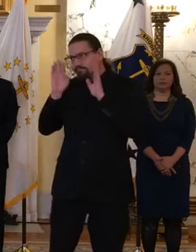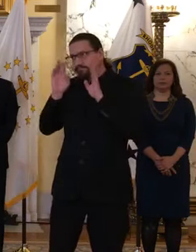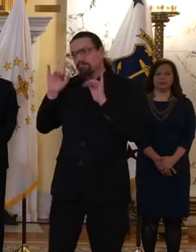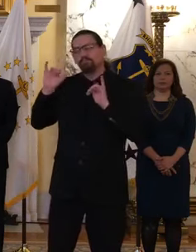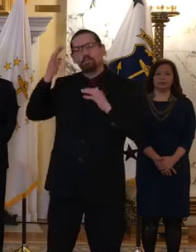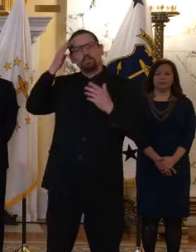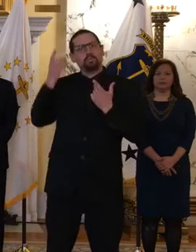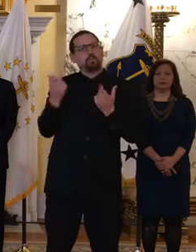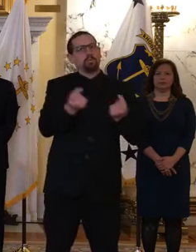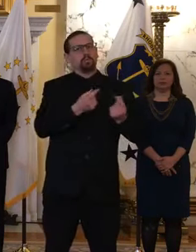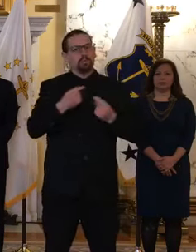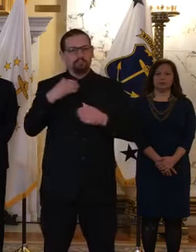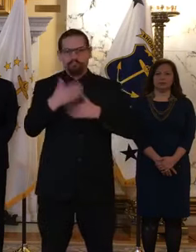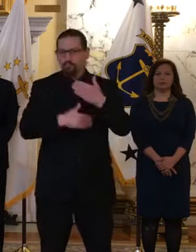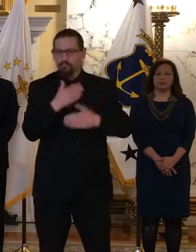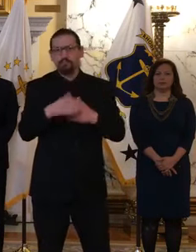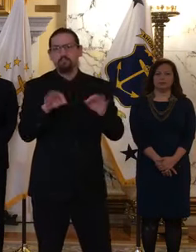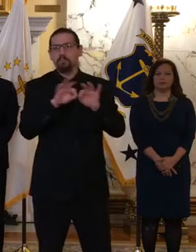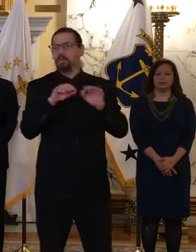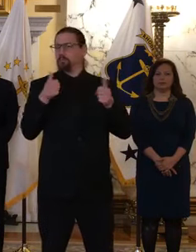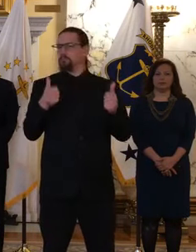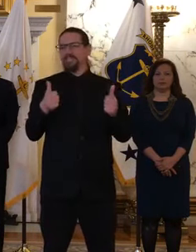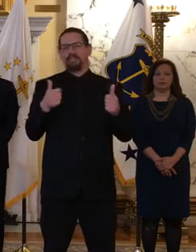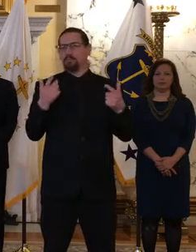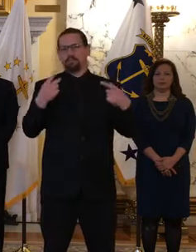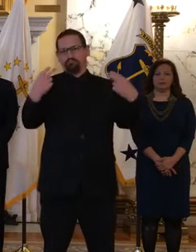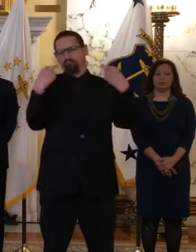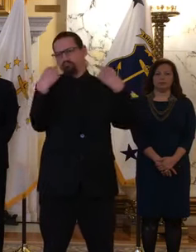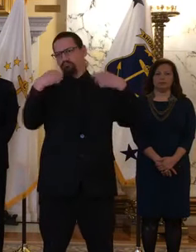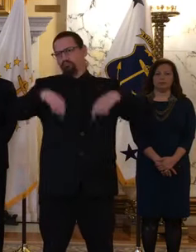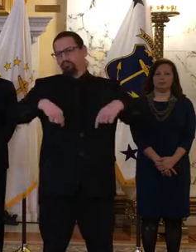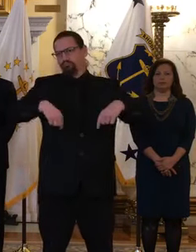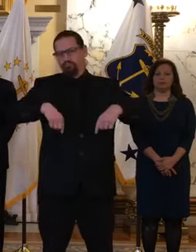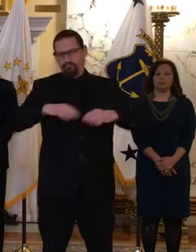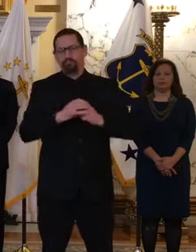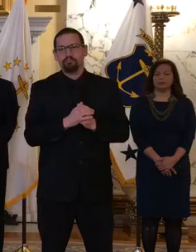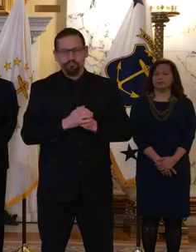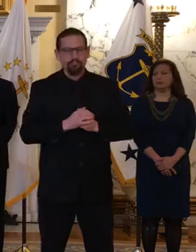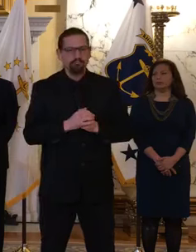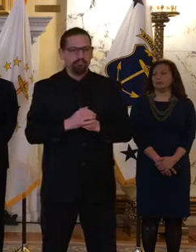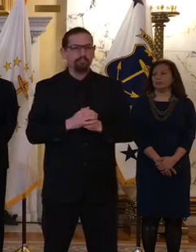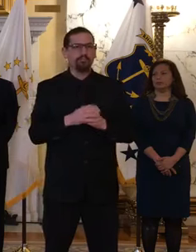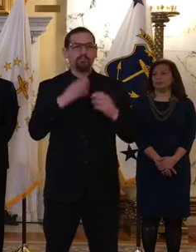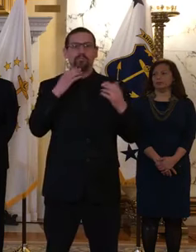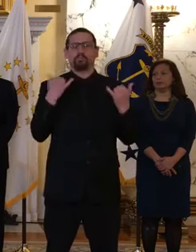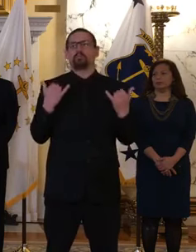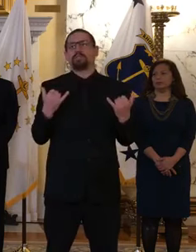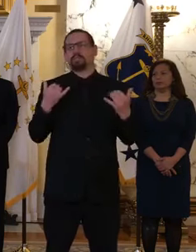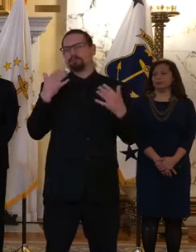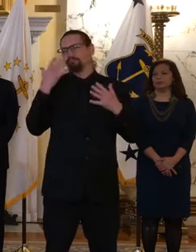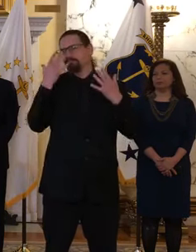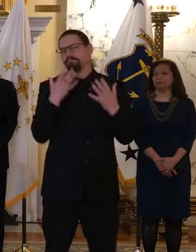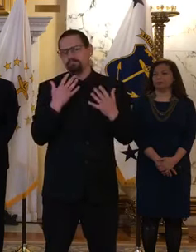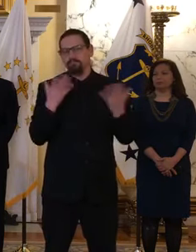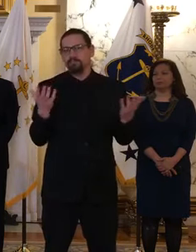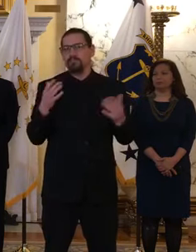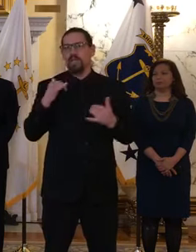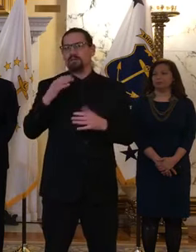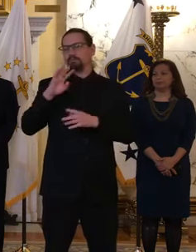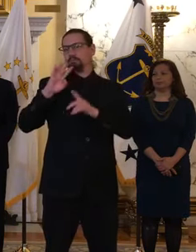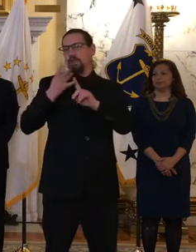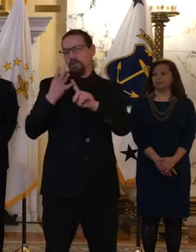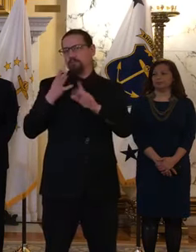news right here at 1 o'clock. Today I'm very sad to report that we've had our fourth death as a result